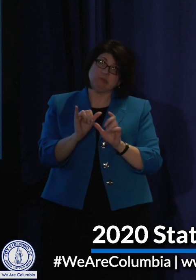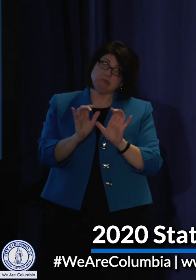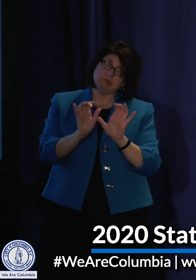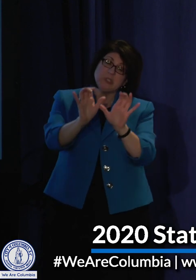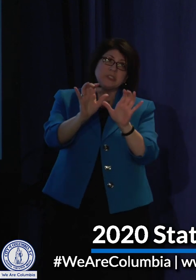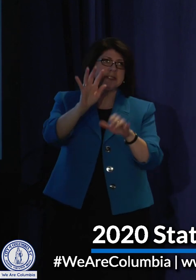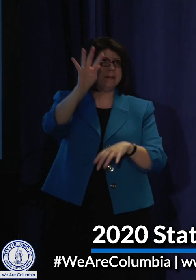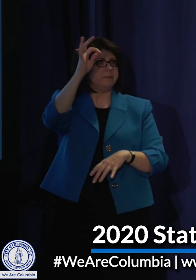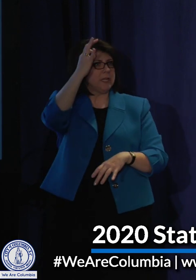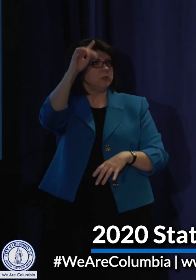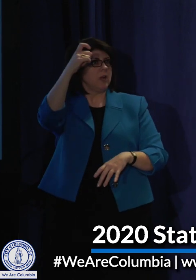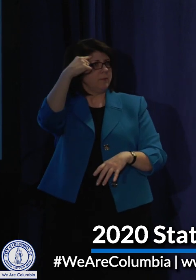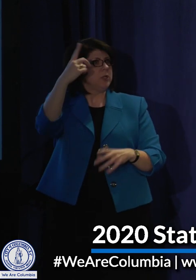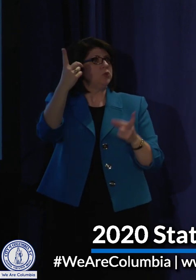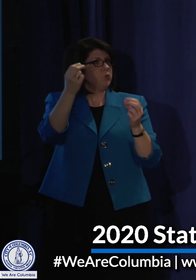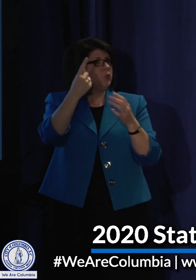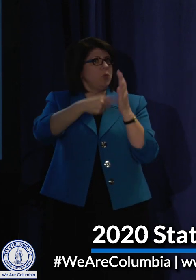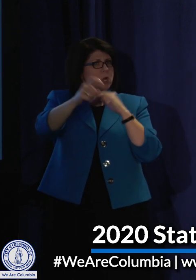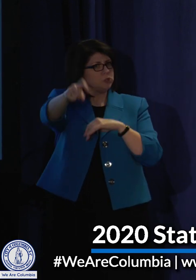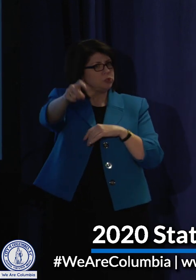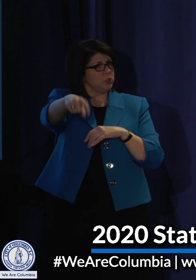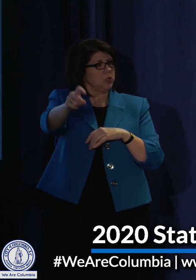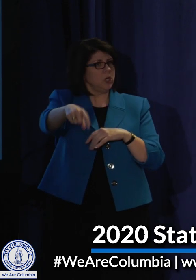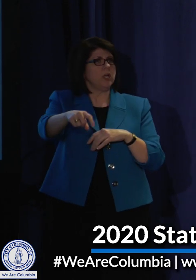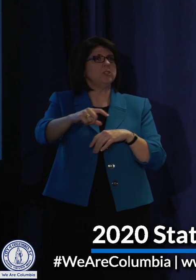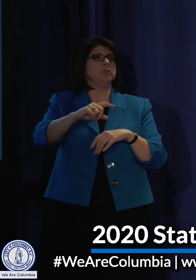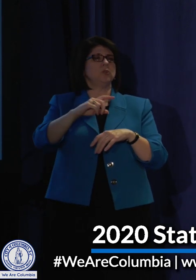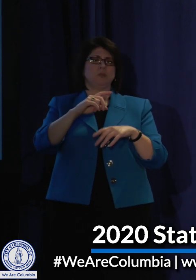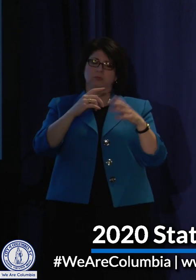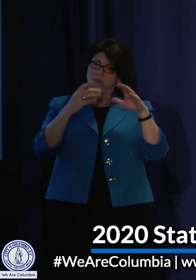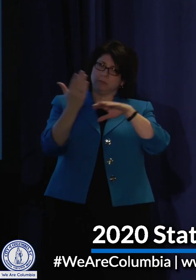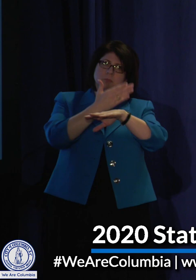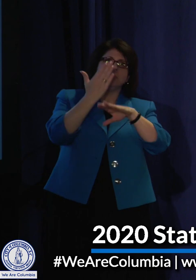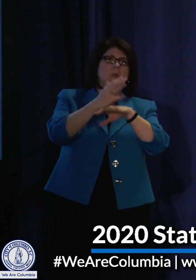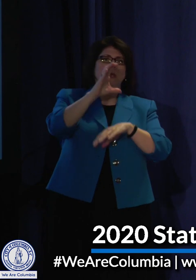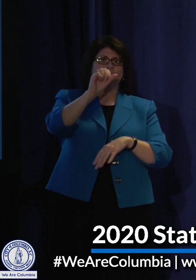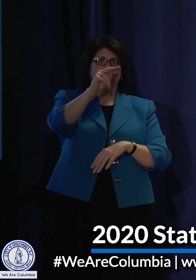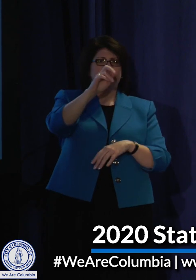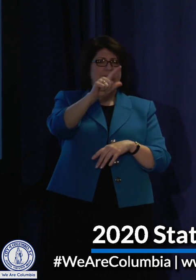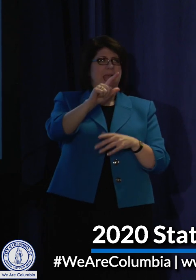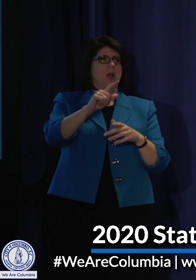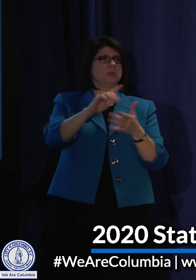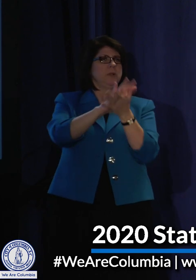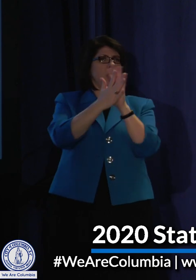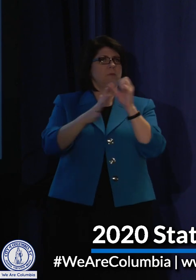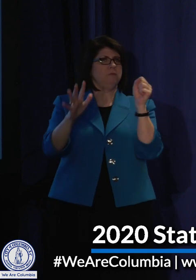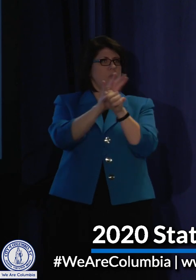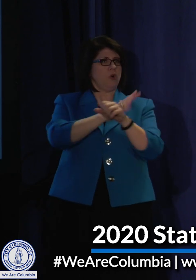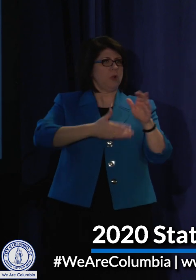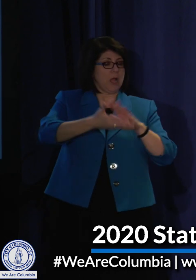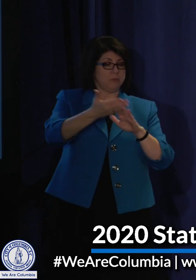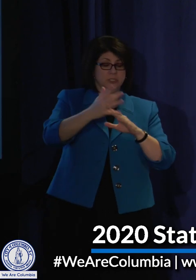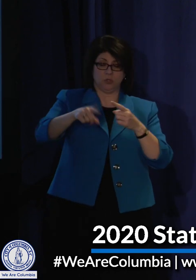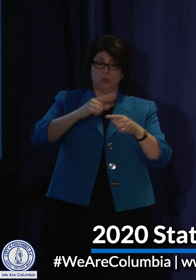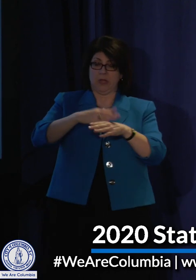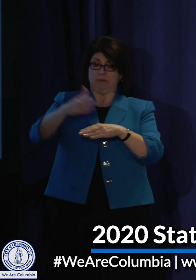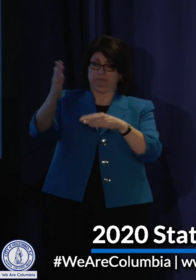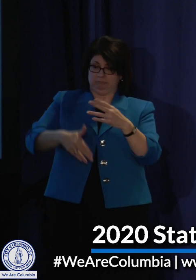do what it should do to restore the canal to full operation. Once completed